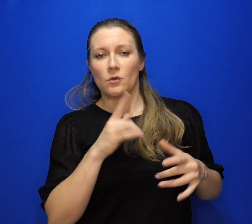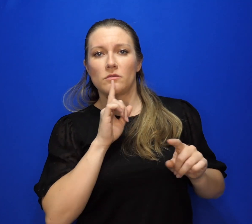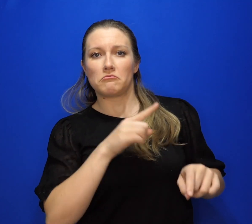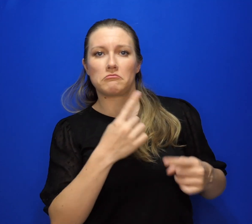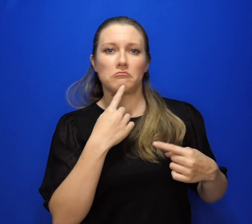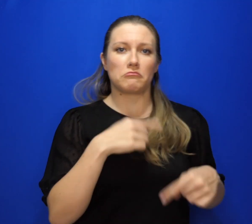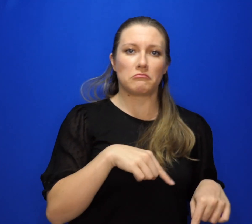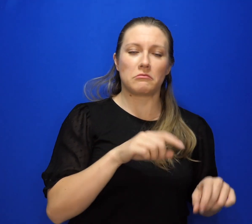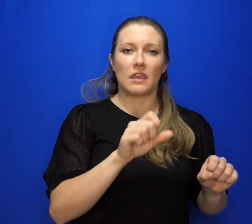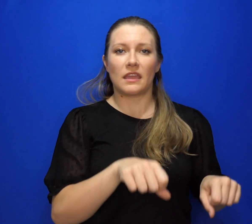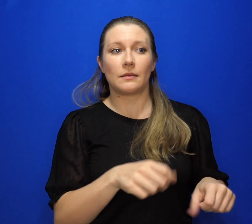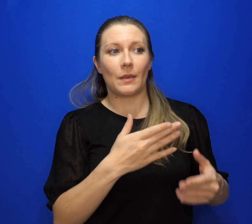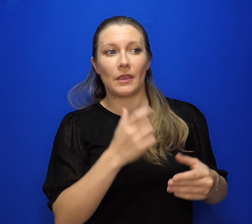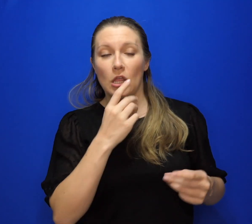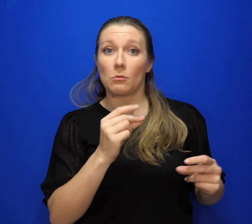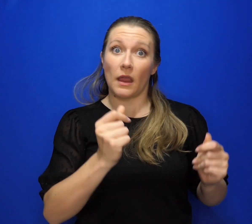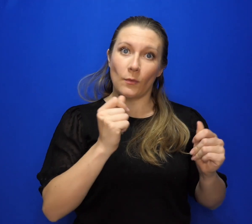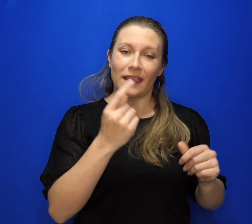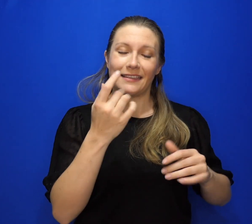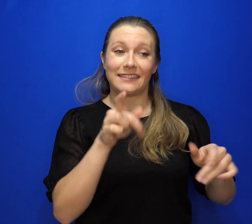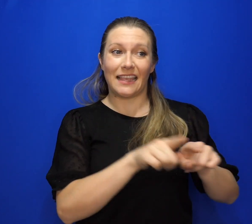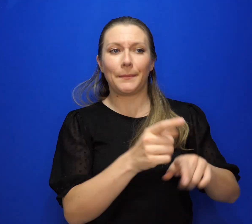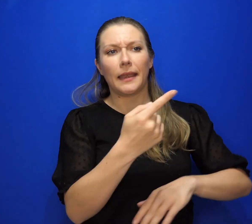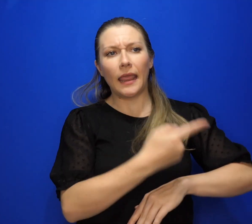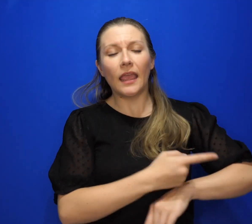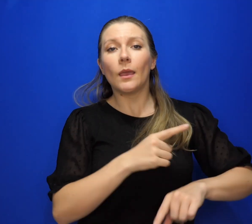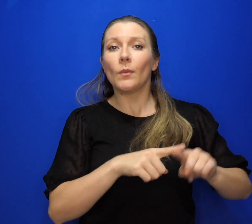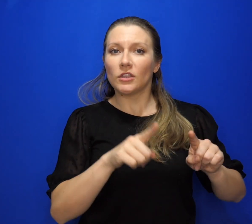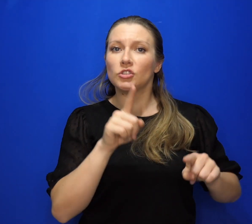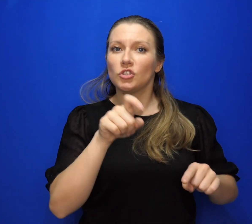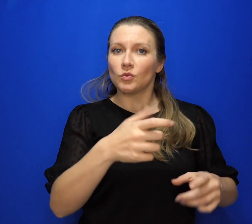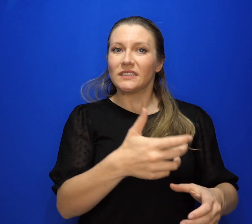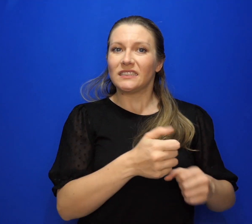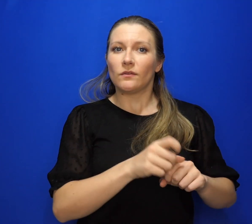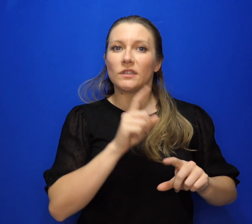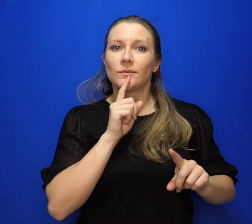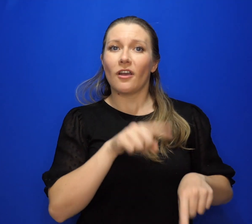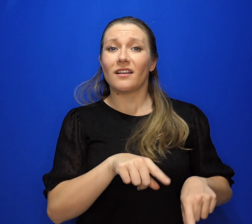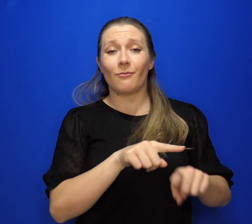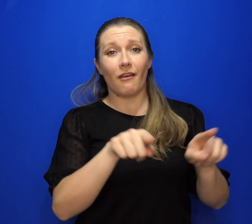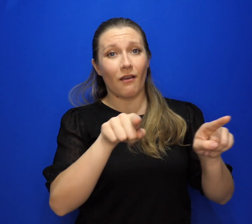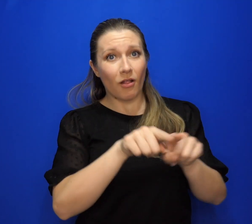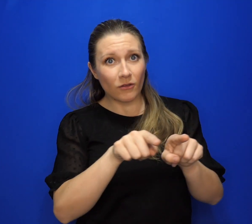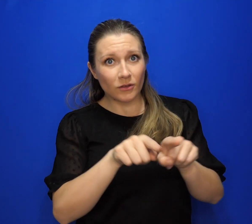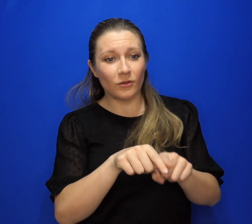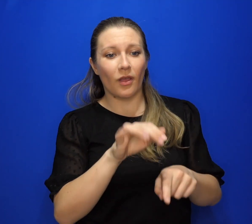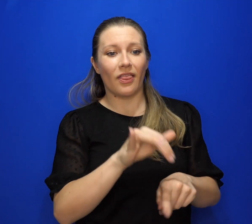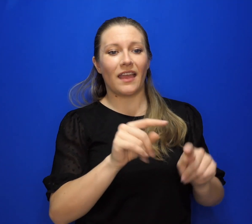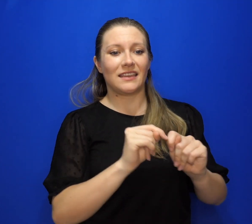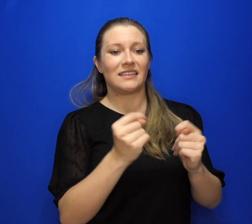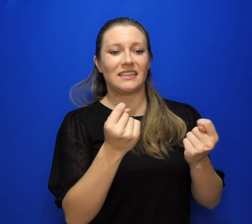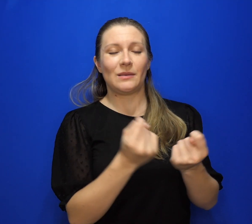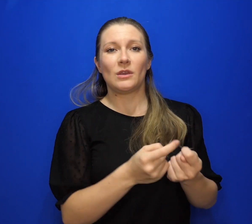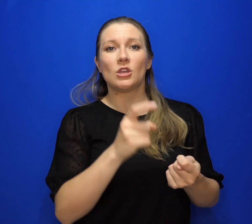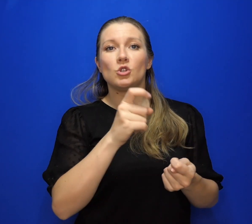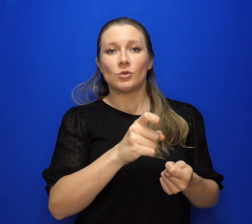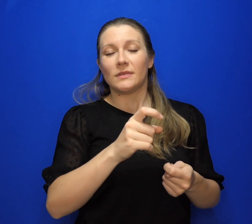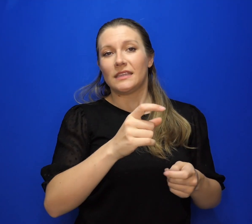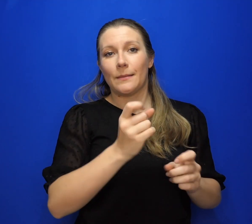be, but you may get a response. But also, that team should be made up of not only an endo,